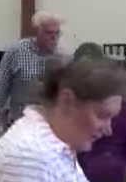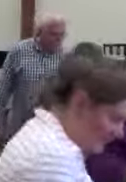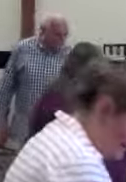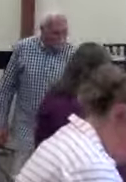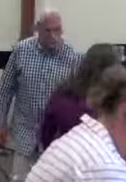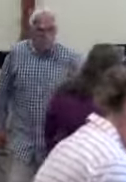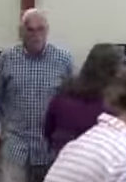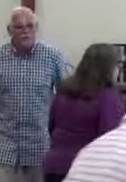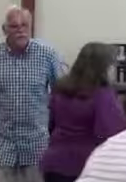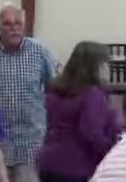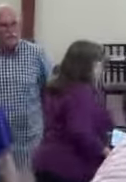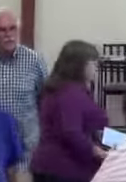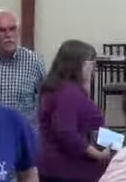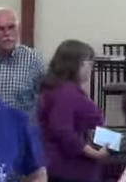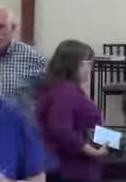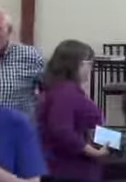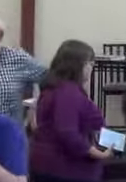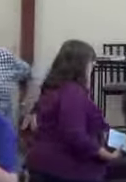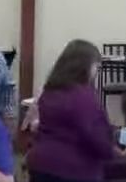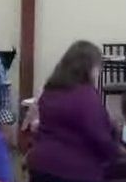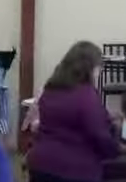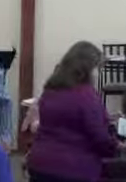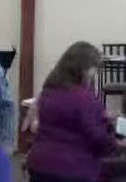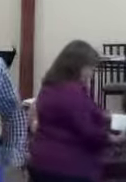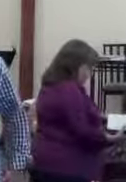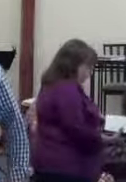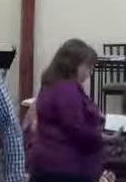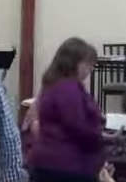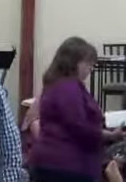Okay. I tried to get it up there. I teased over a day.